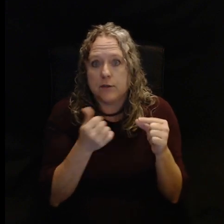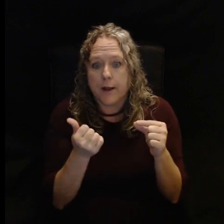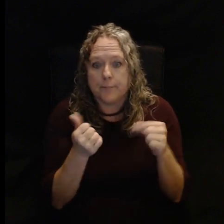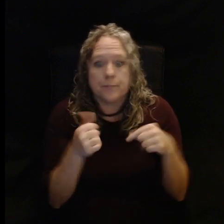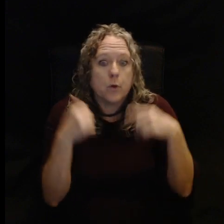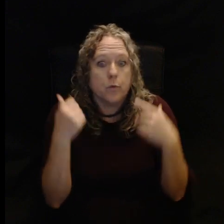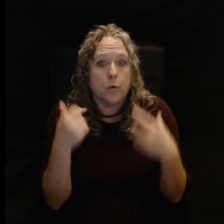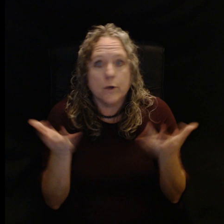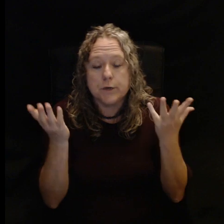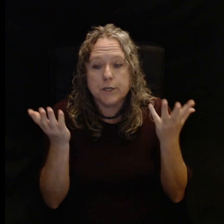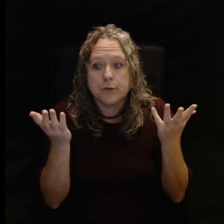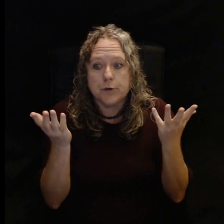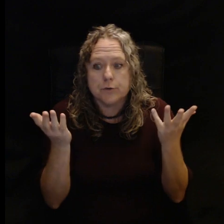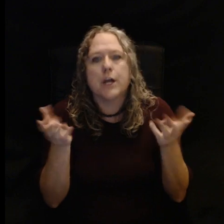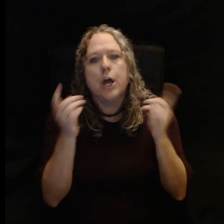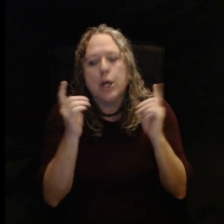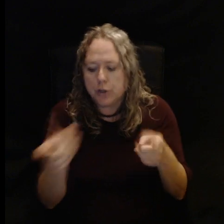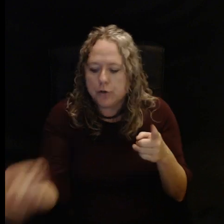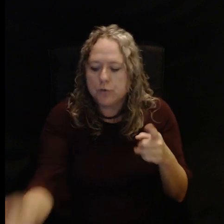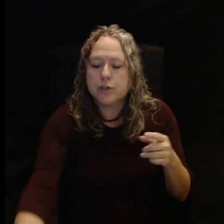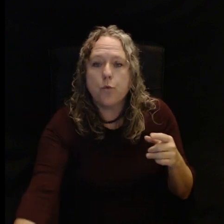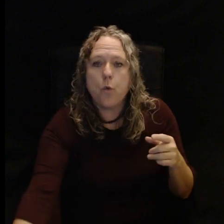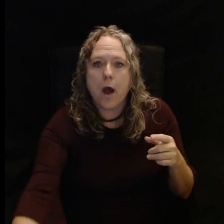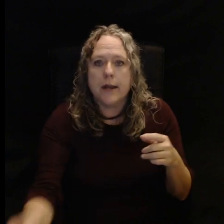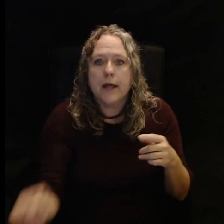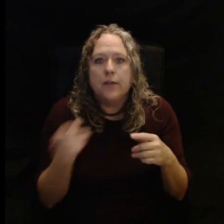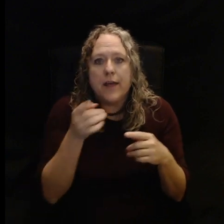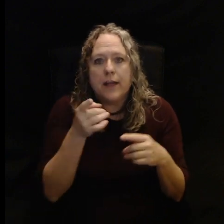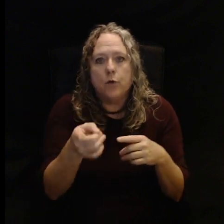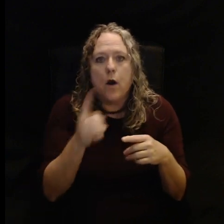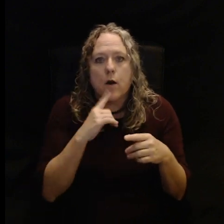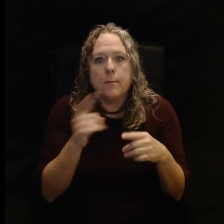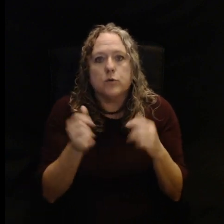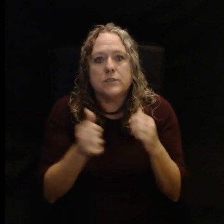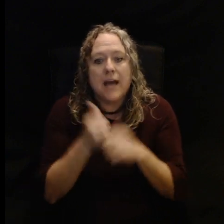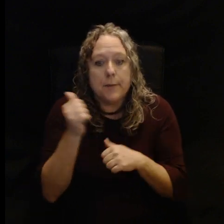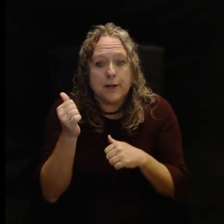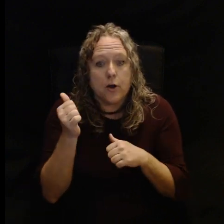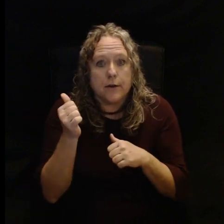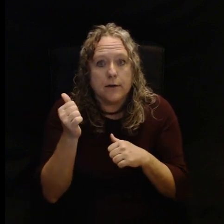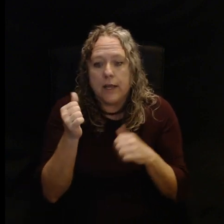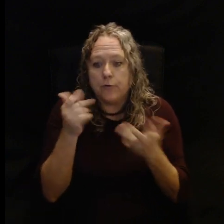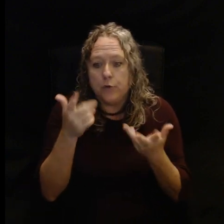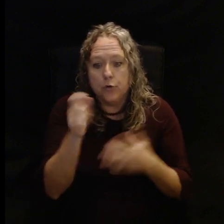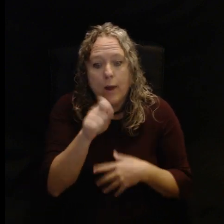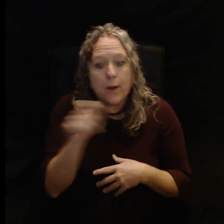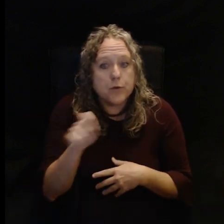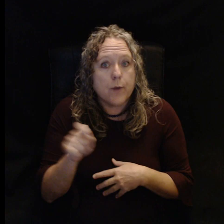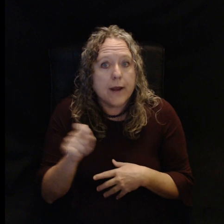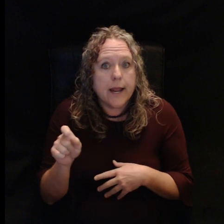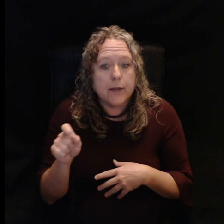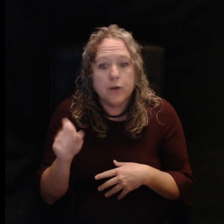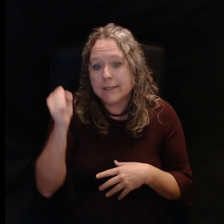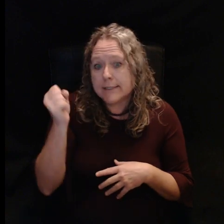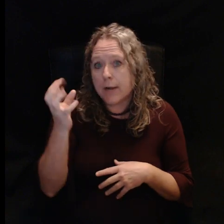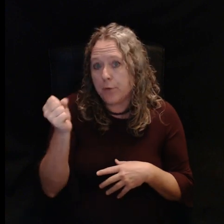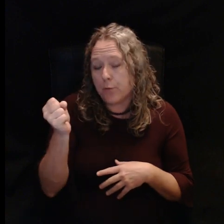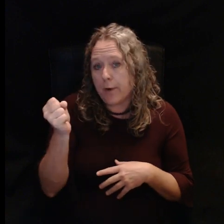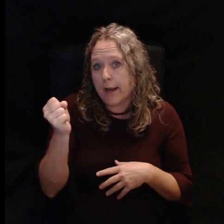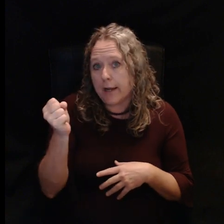right. Well, which one do you use? You use the one that you are most dominant on. If you write with your right hand, you're going to sign with your right hand. If